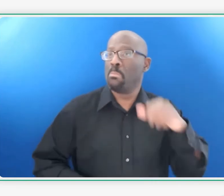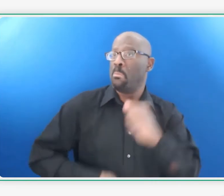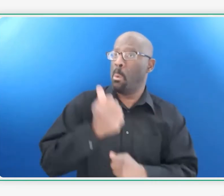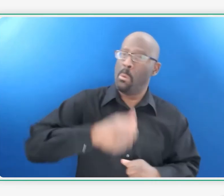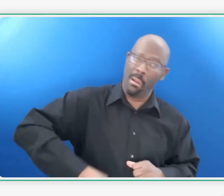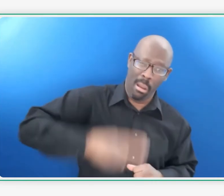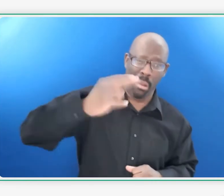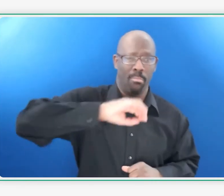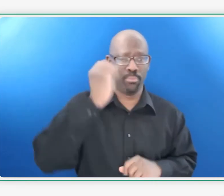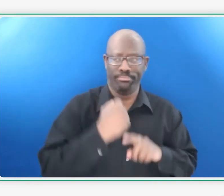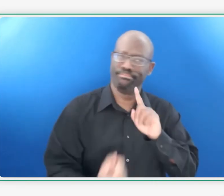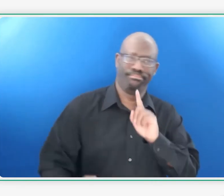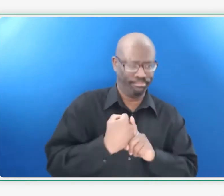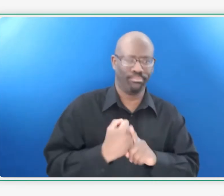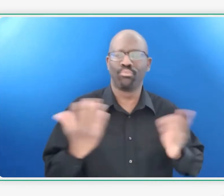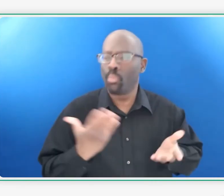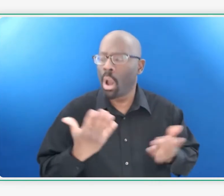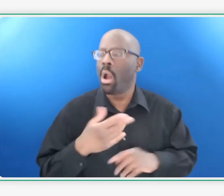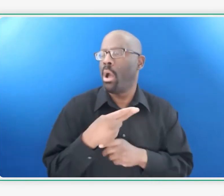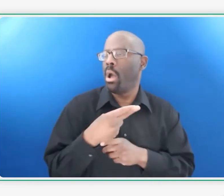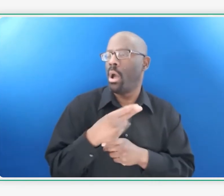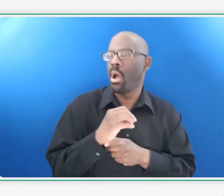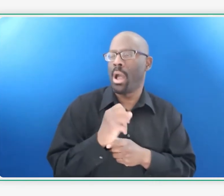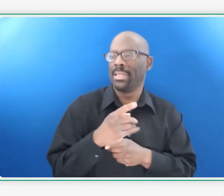were impacted by COVID-19.